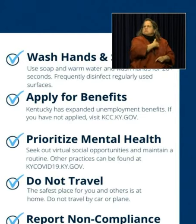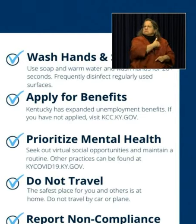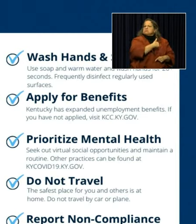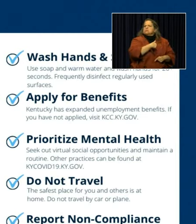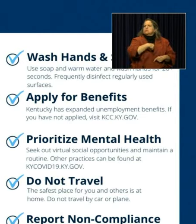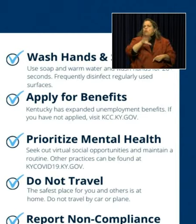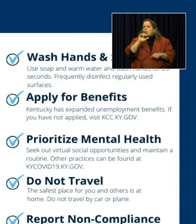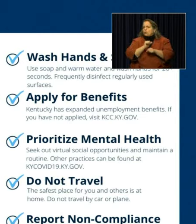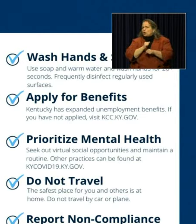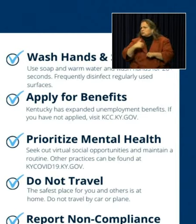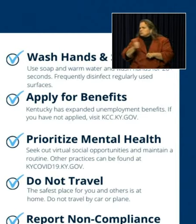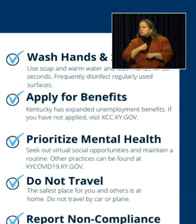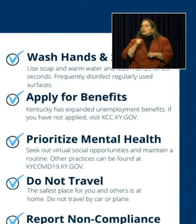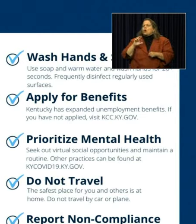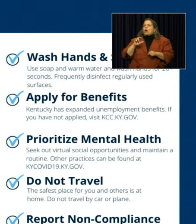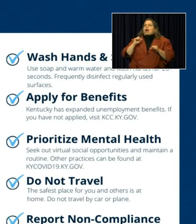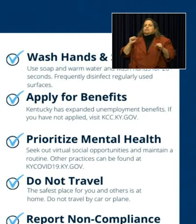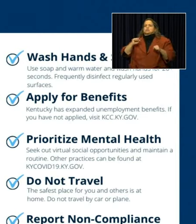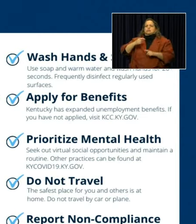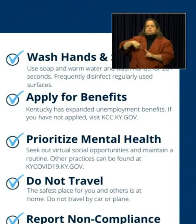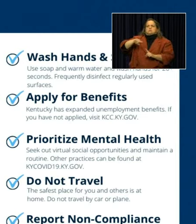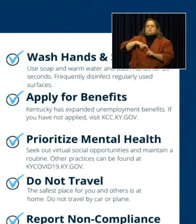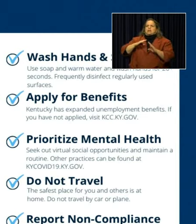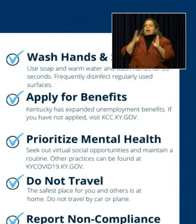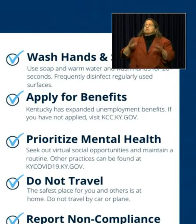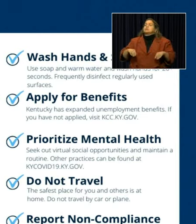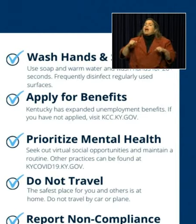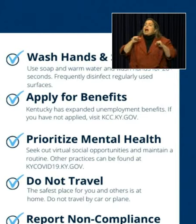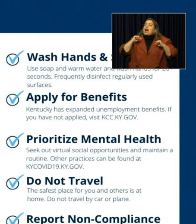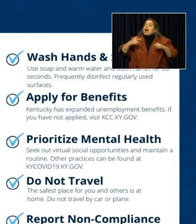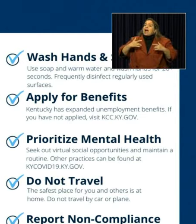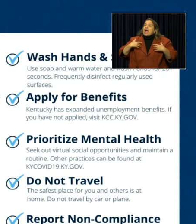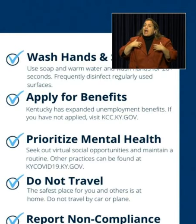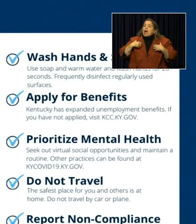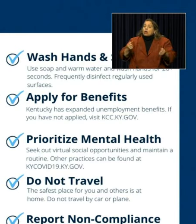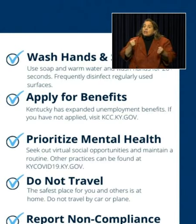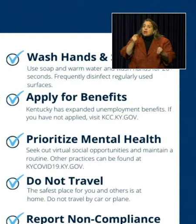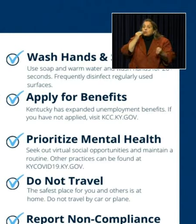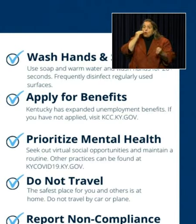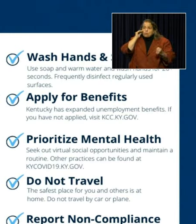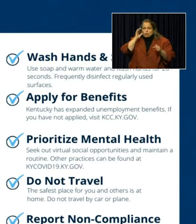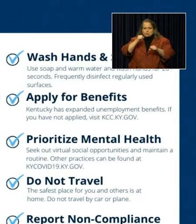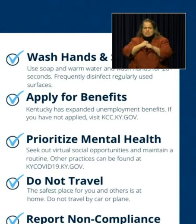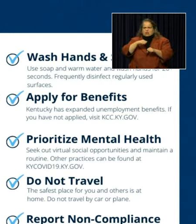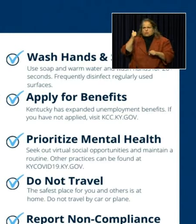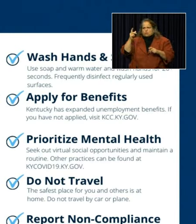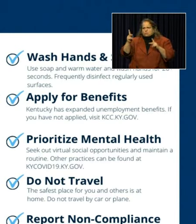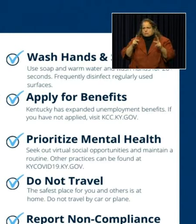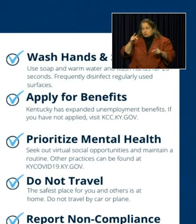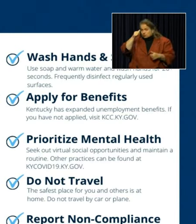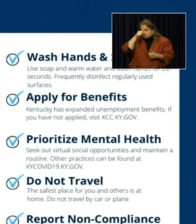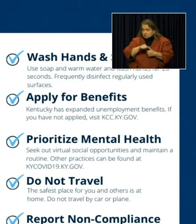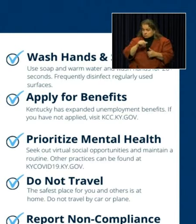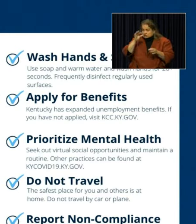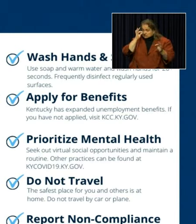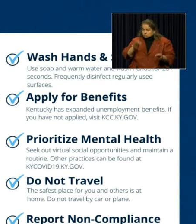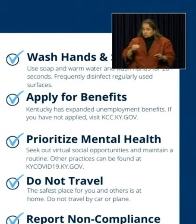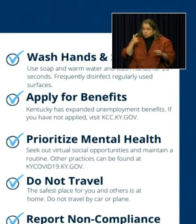exercise. Healthy at home protects other people. Remember, a decision to go to a mass